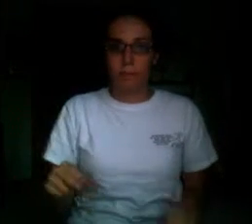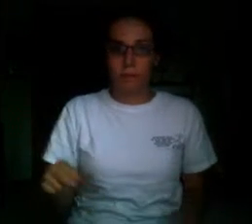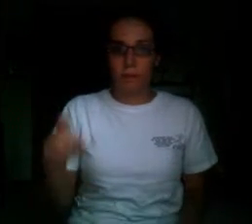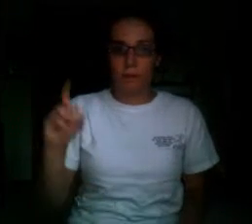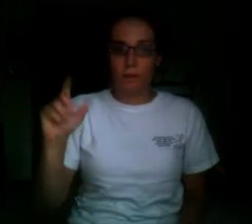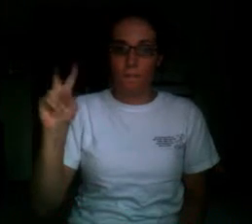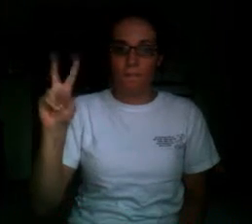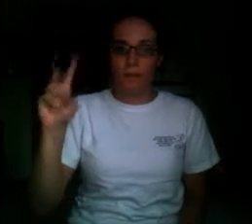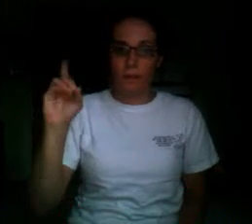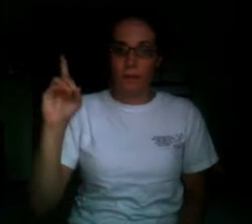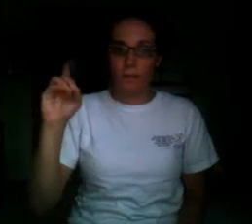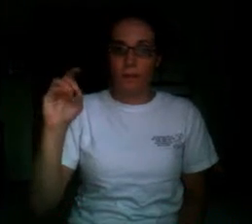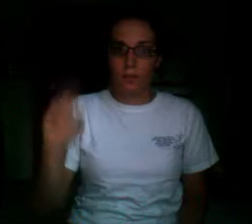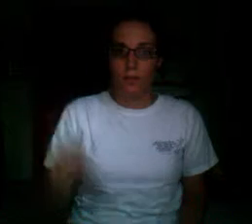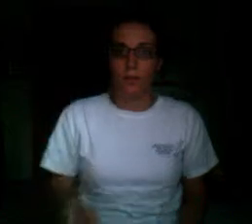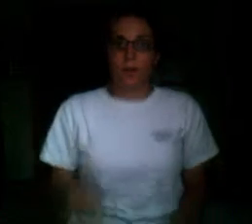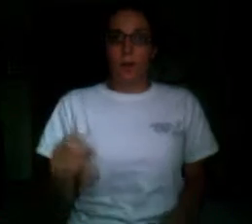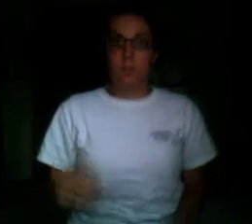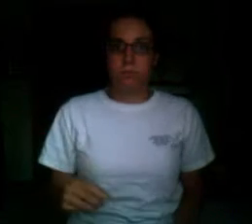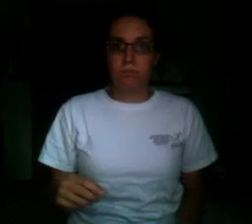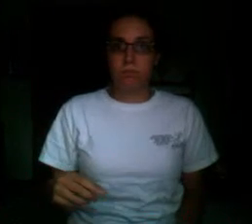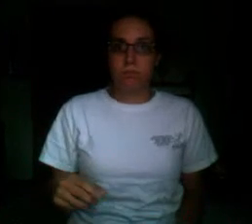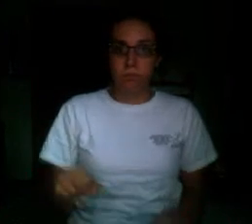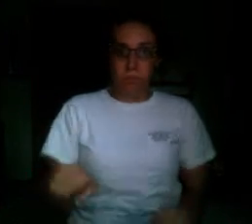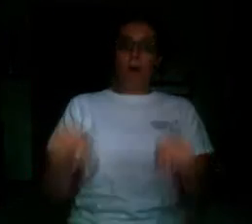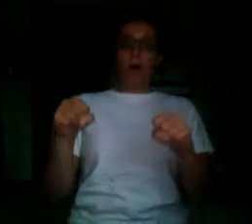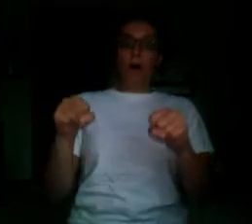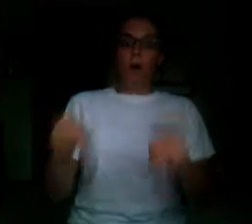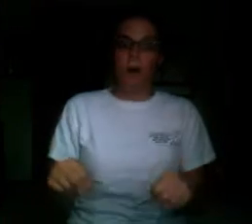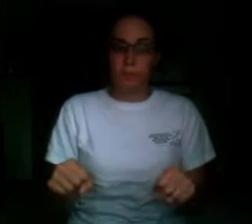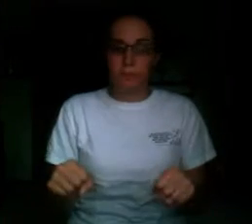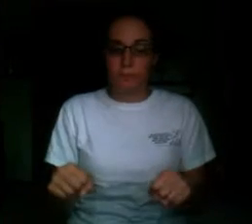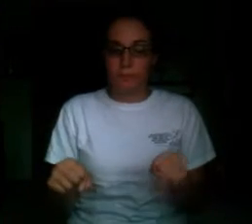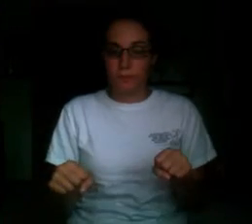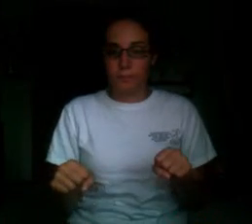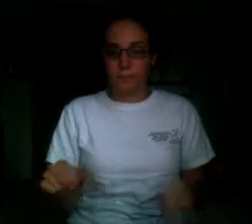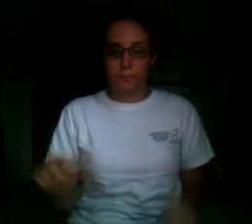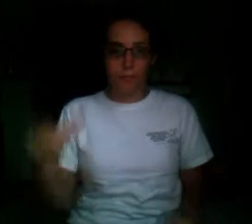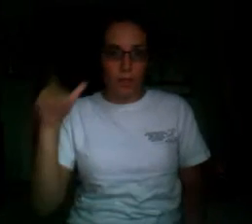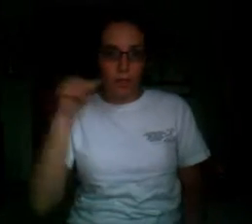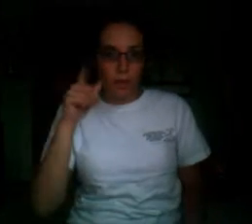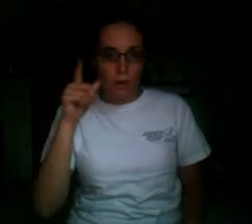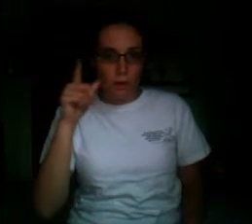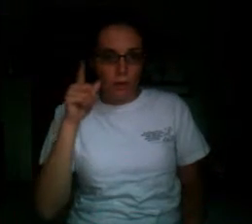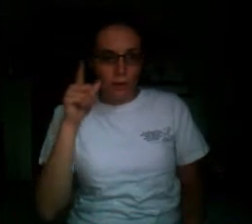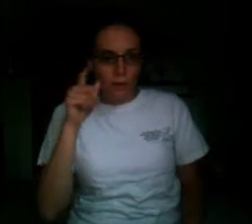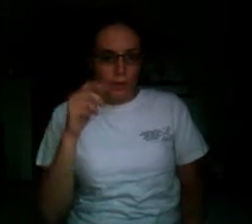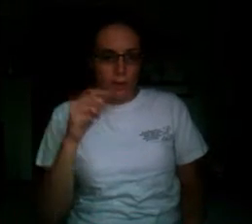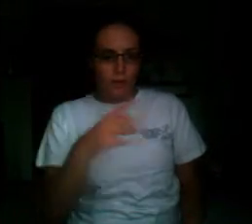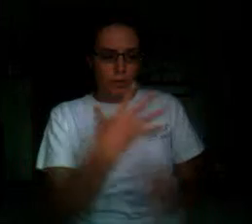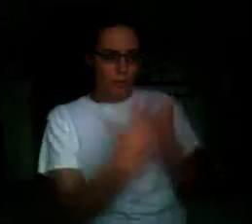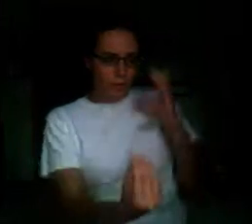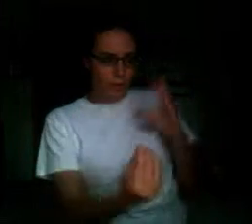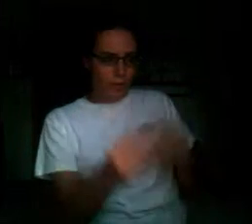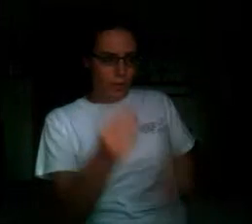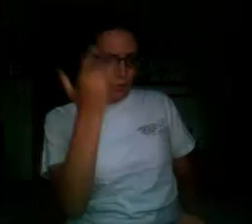Laura spoke almost under his nose. "Whoa," Pa said, startled. "Laura, I thought you'd gone. Why are you hiding in the